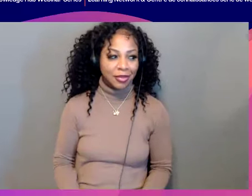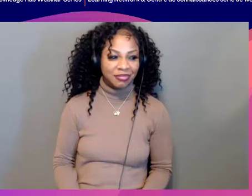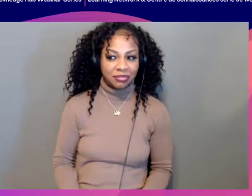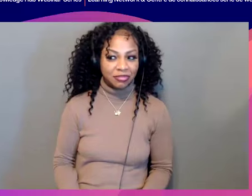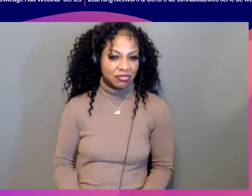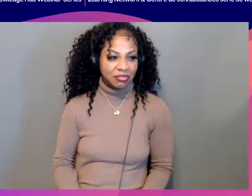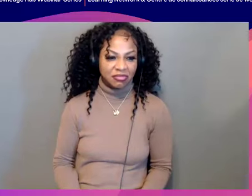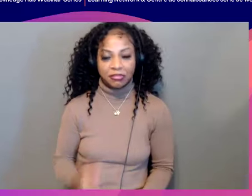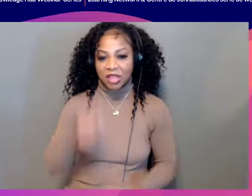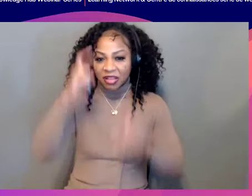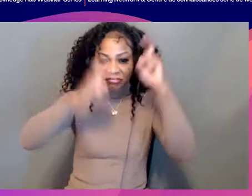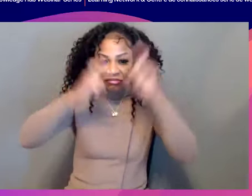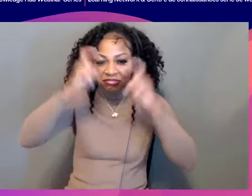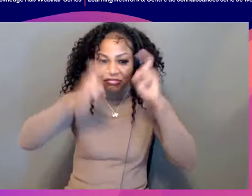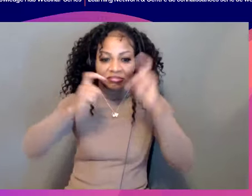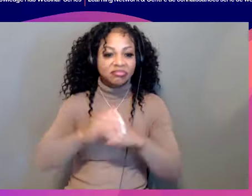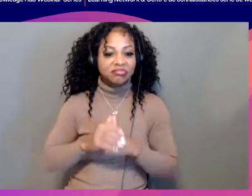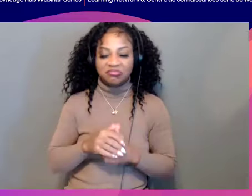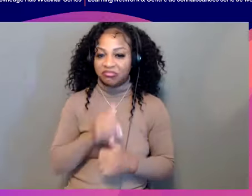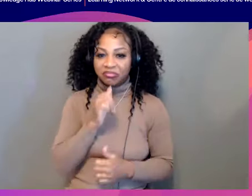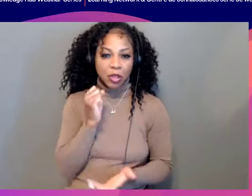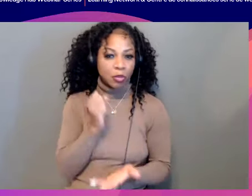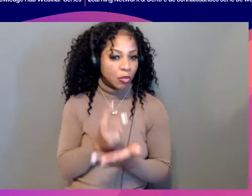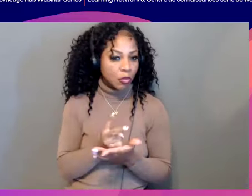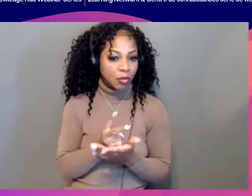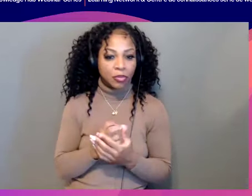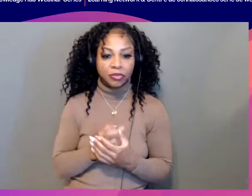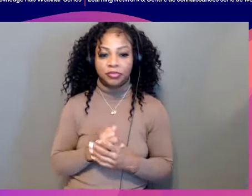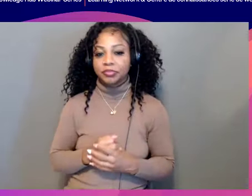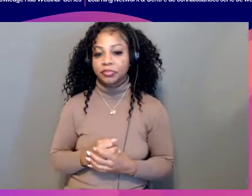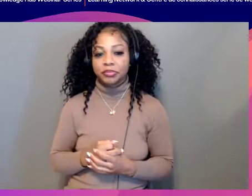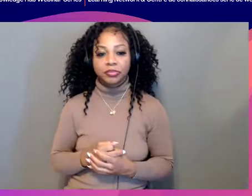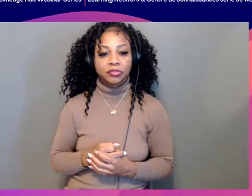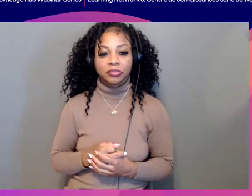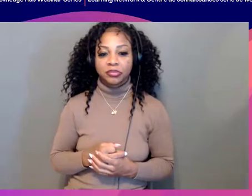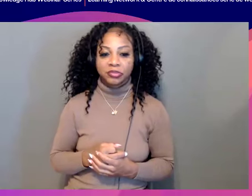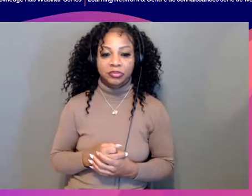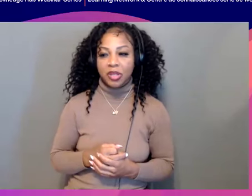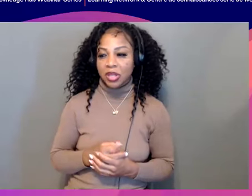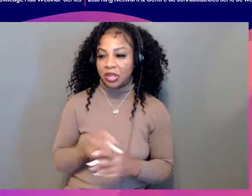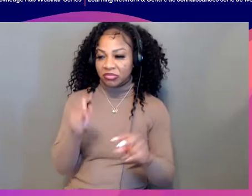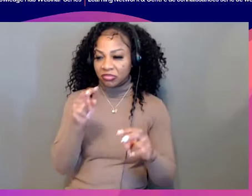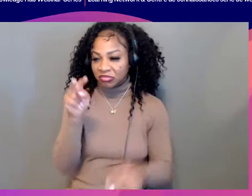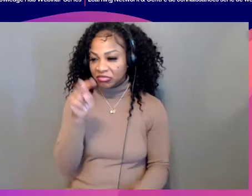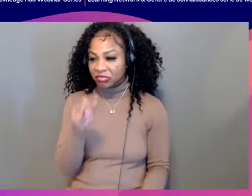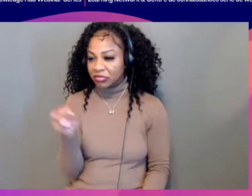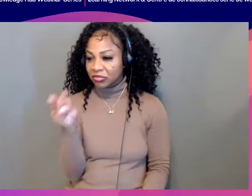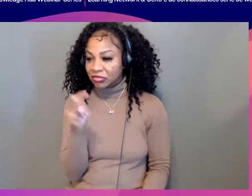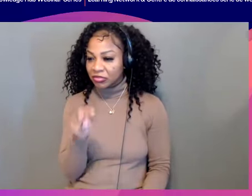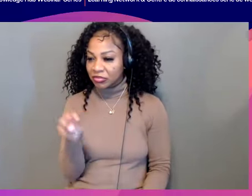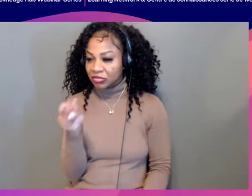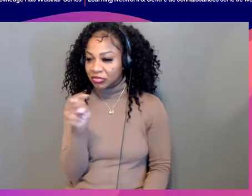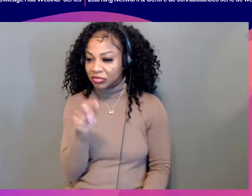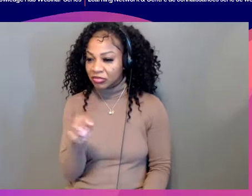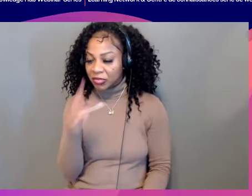welcome, facial expressions of disapproval, or invasive staring, judgment, or discomfort with